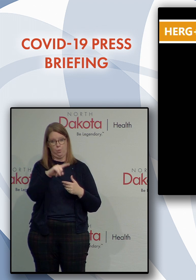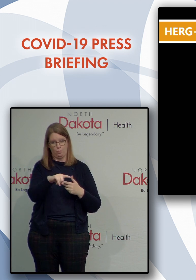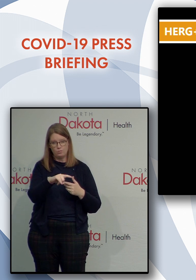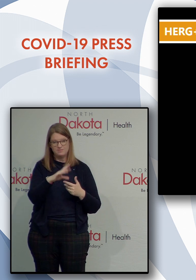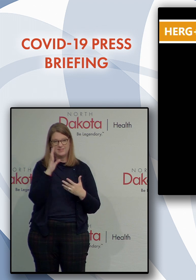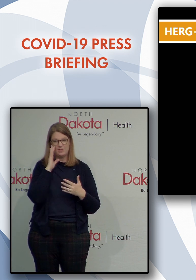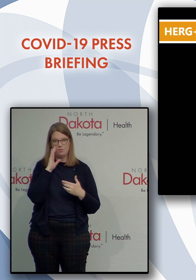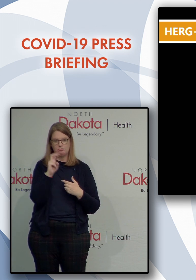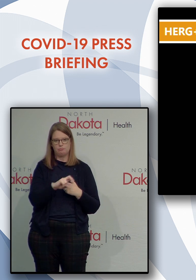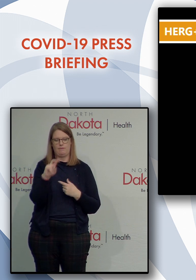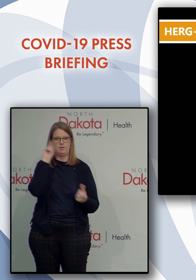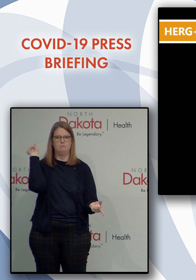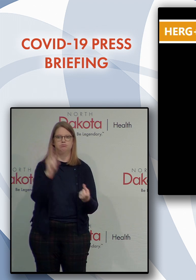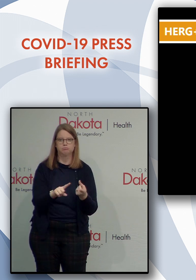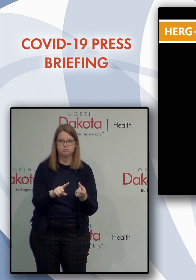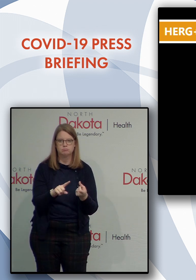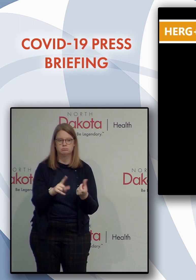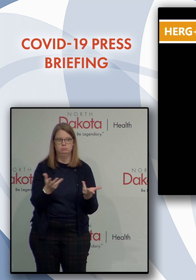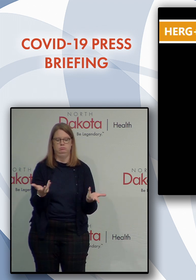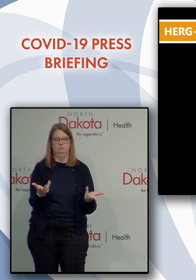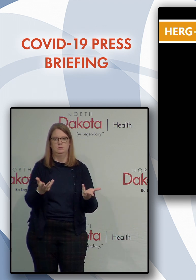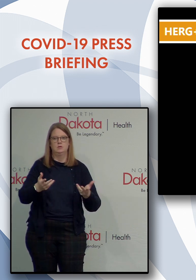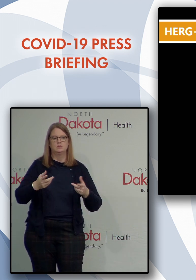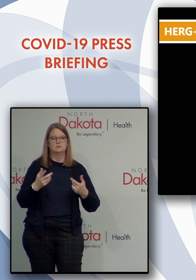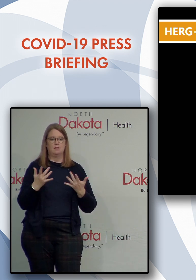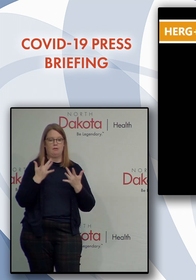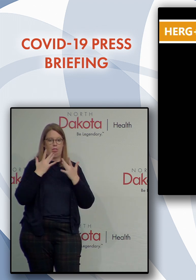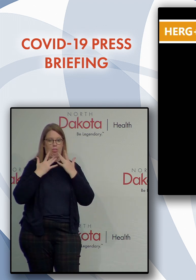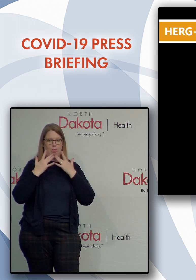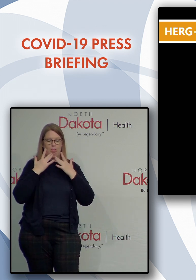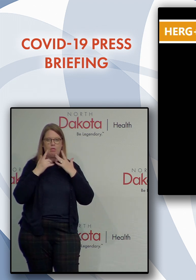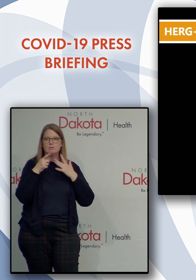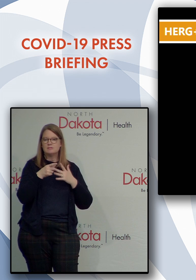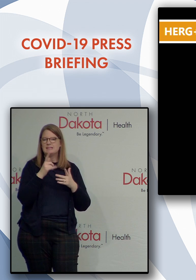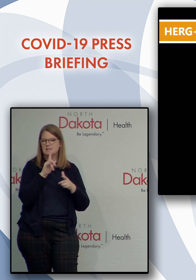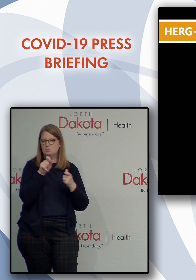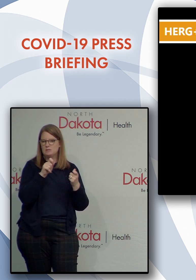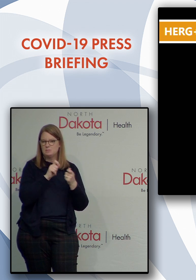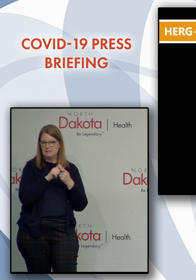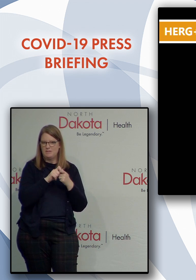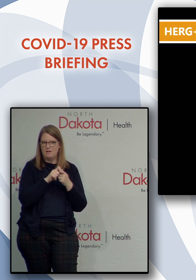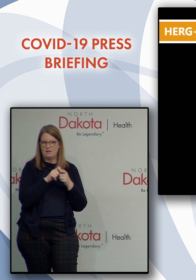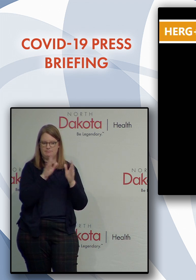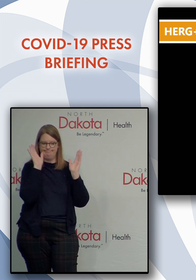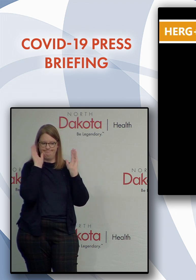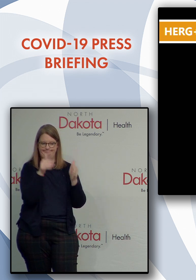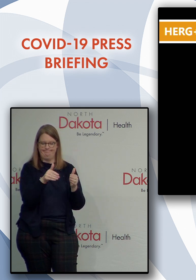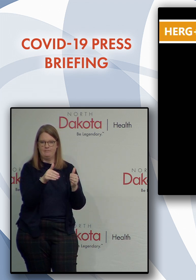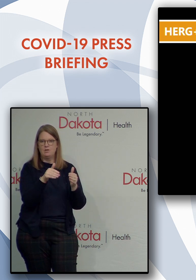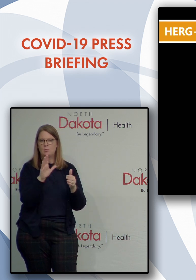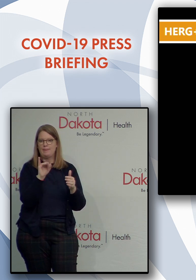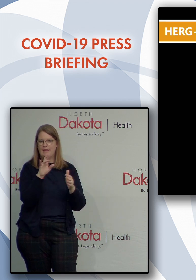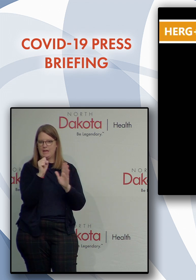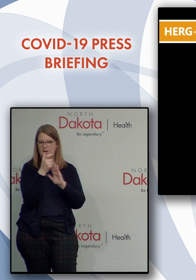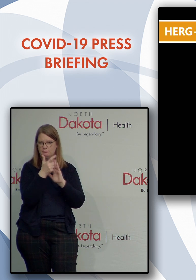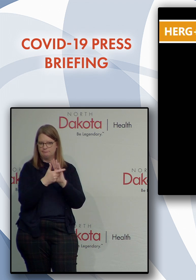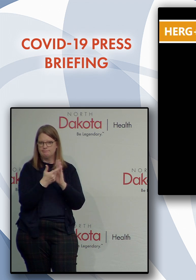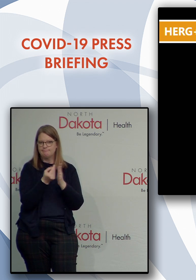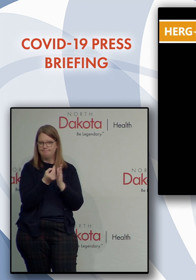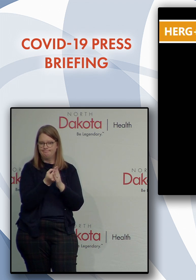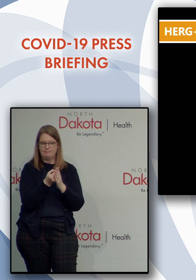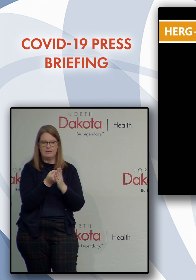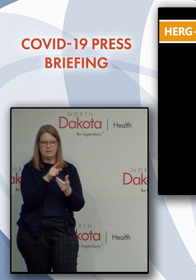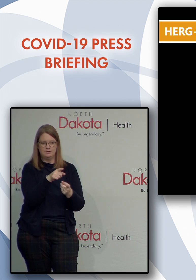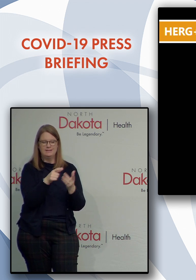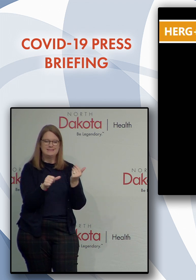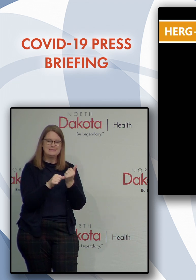travel was curtailed. And this is a very targeted program using the coronavirus relief funds to assist the state's